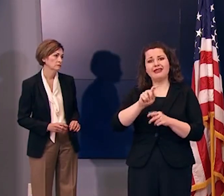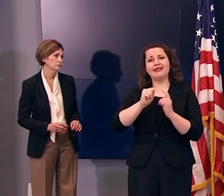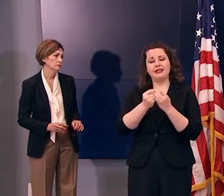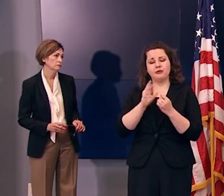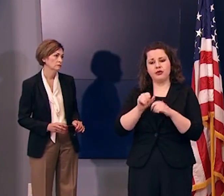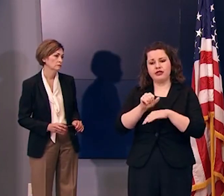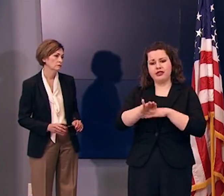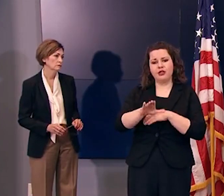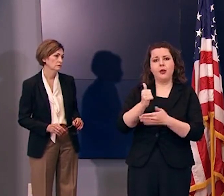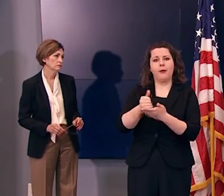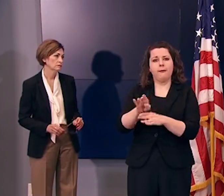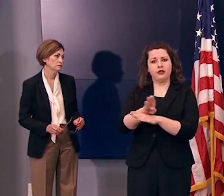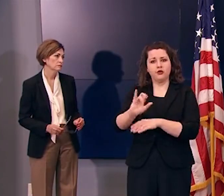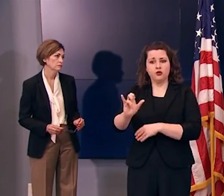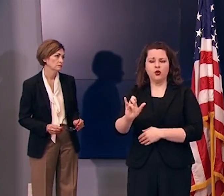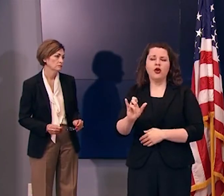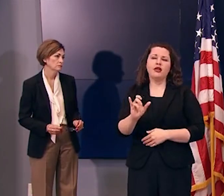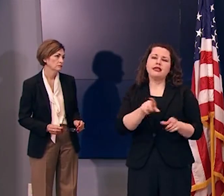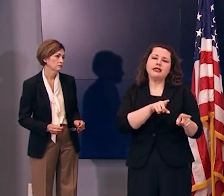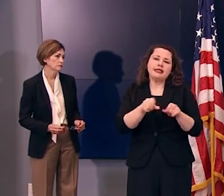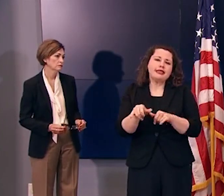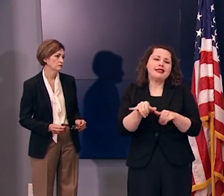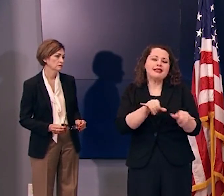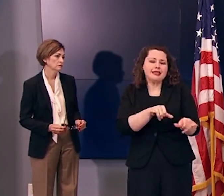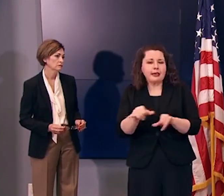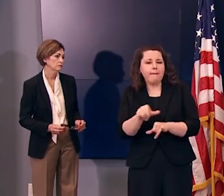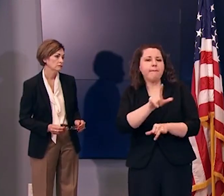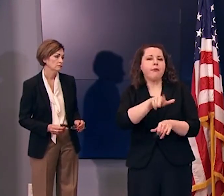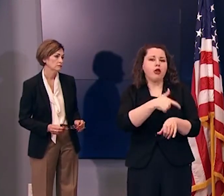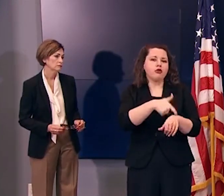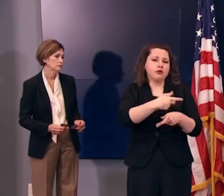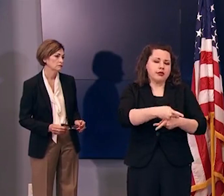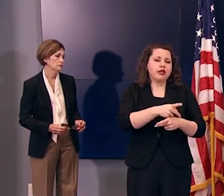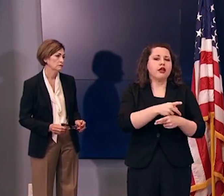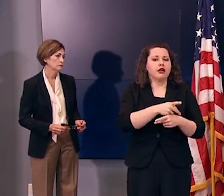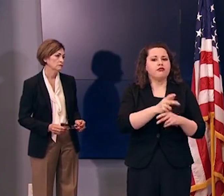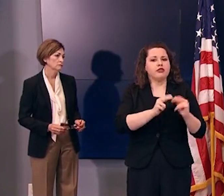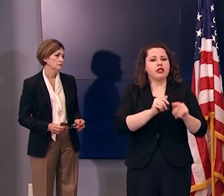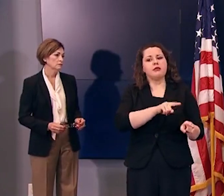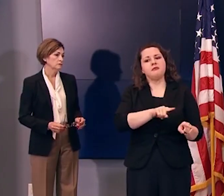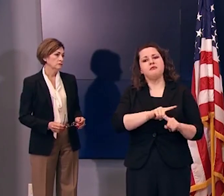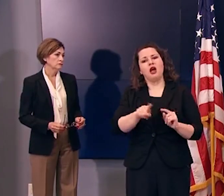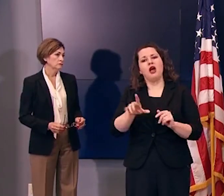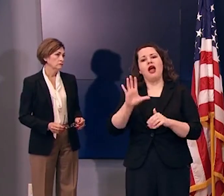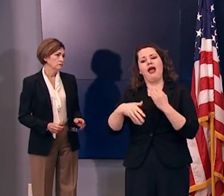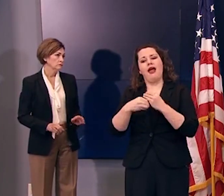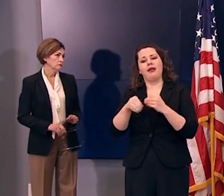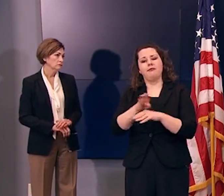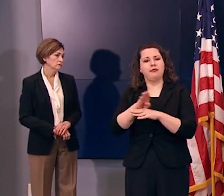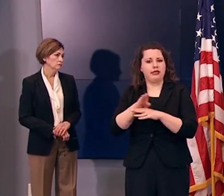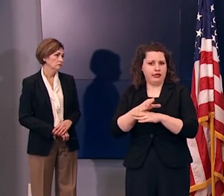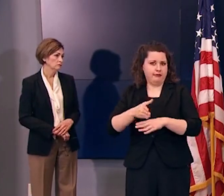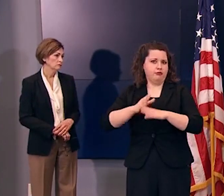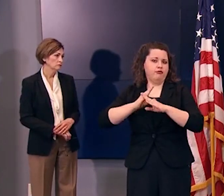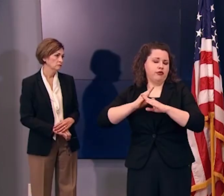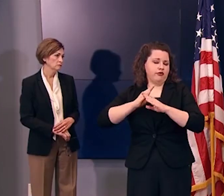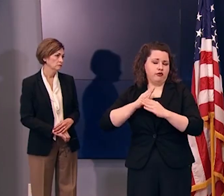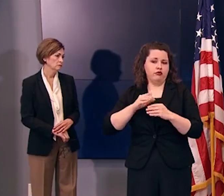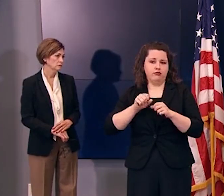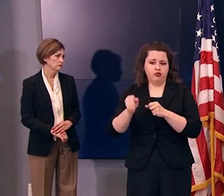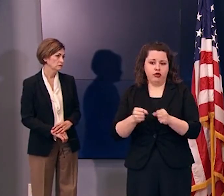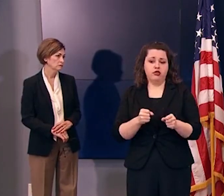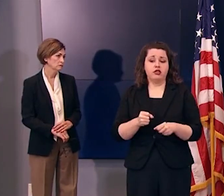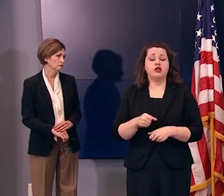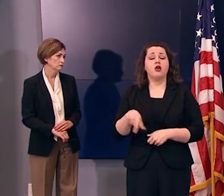a similar focus as long-term care facilities while adding business prevention strategies. A half a dozen of these teams will